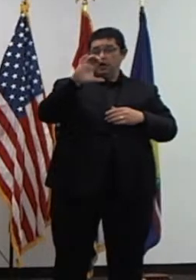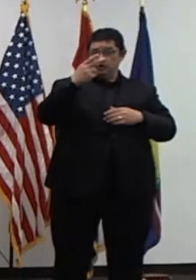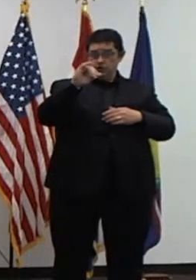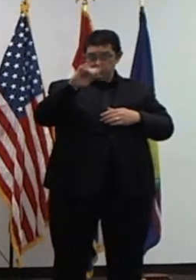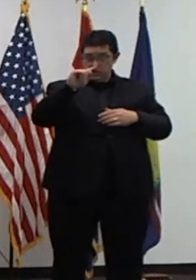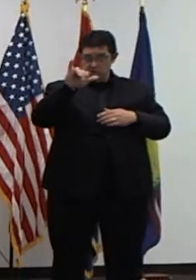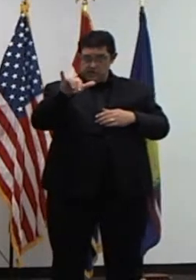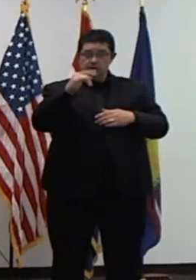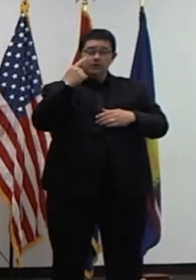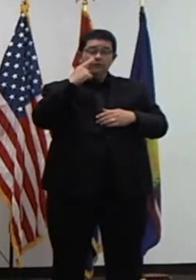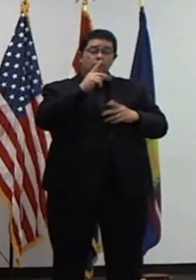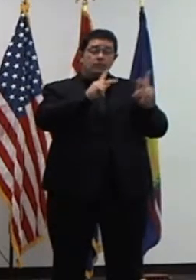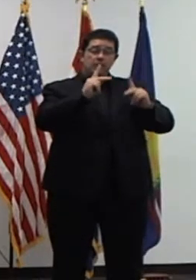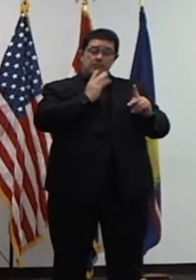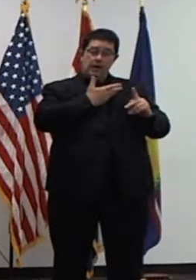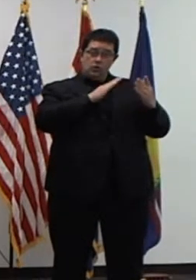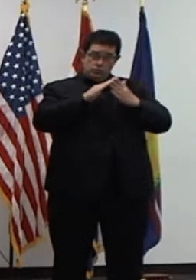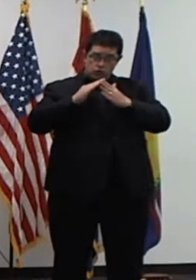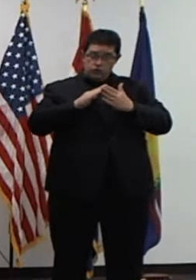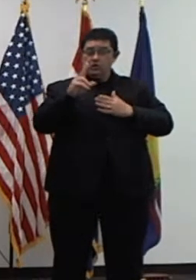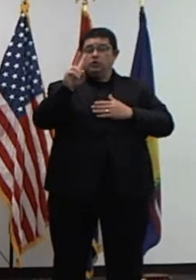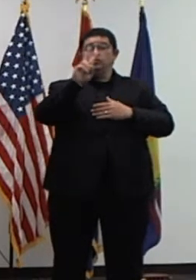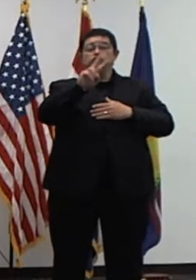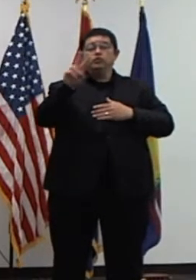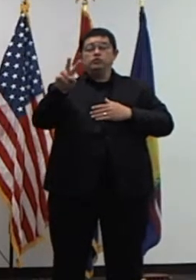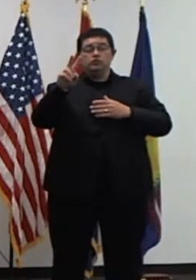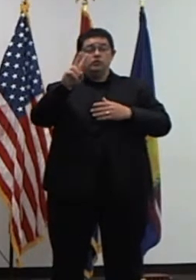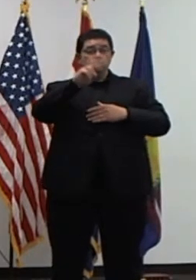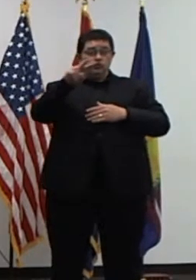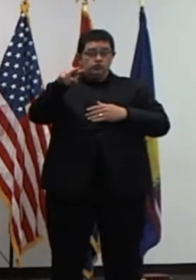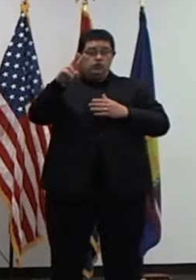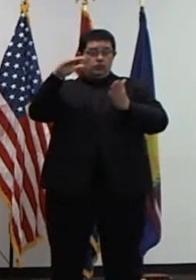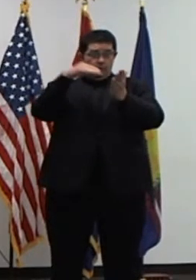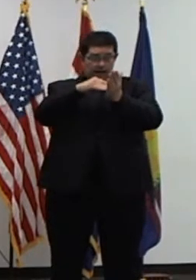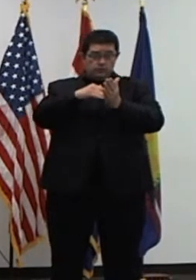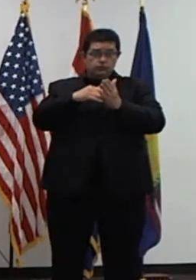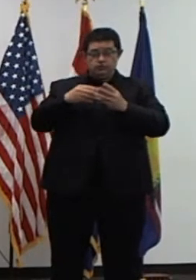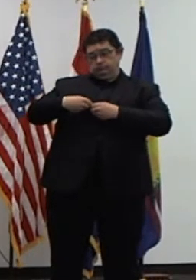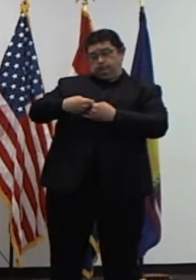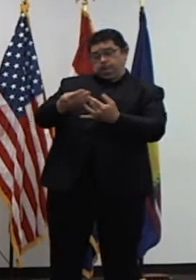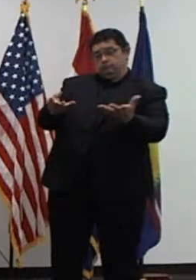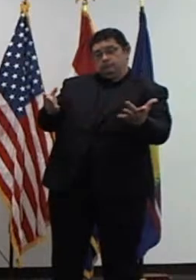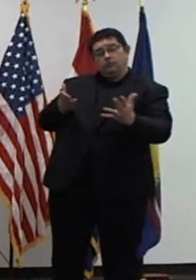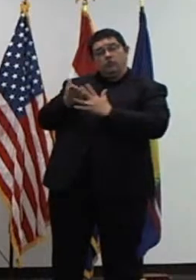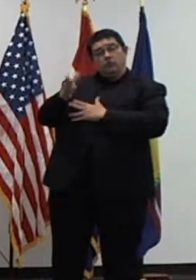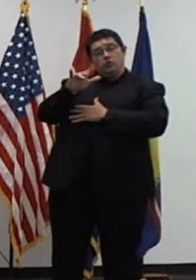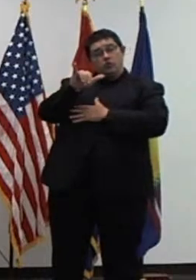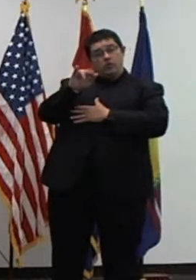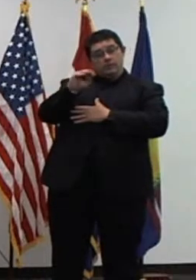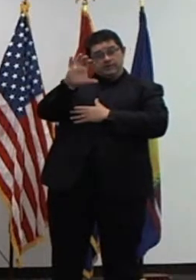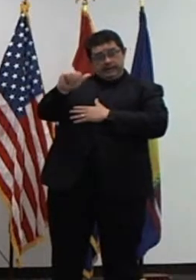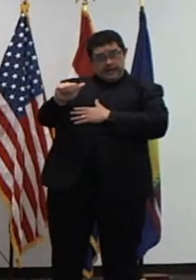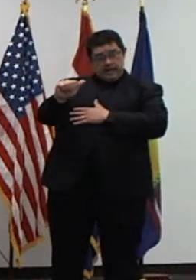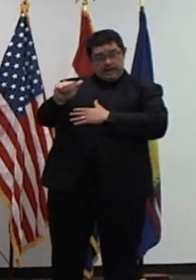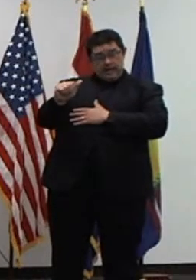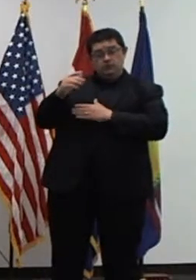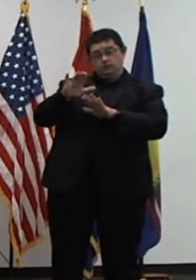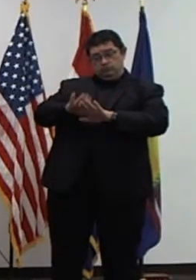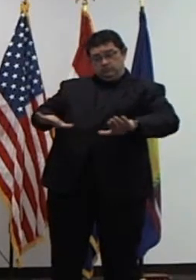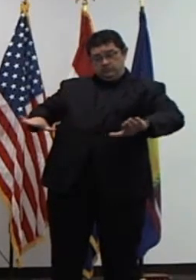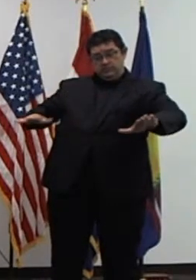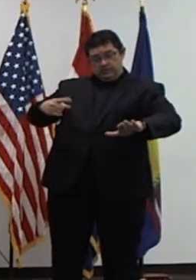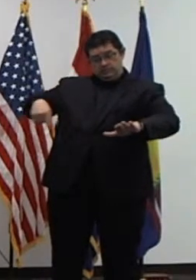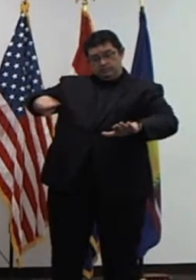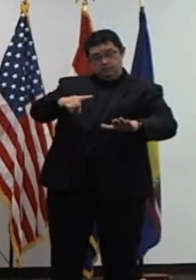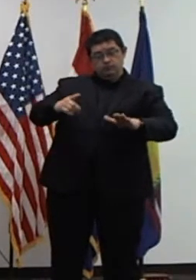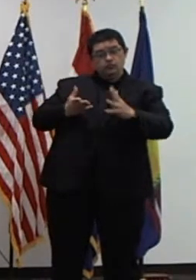community, and another 22,000 will be distributed through the YMCA to get to kids in our community through